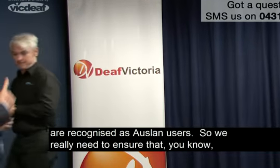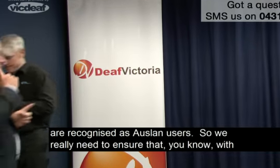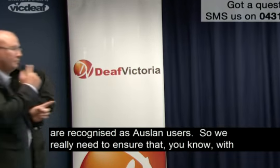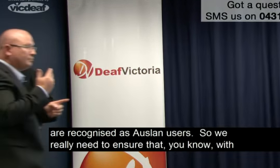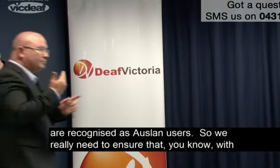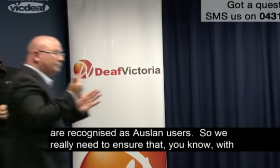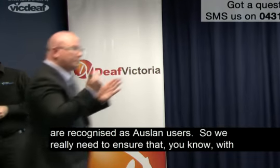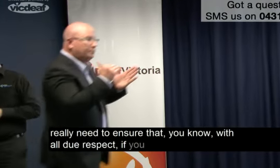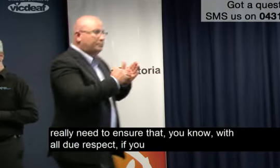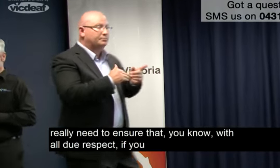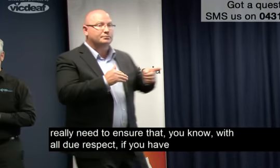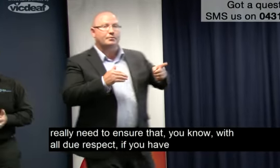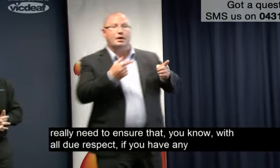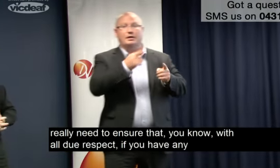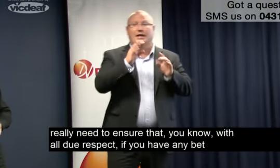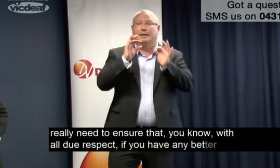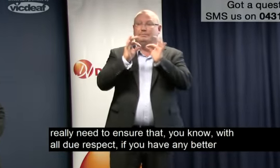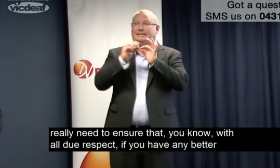ideas, please do get back to us and give us that feedback.